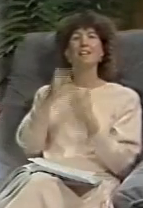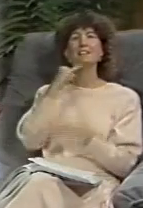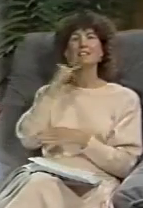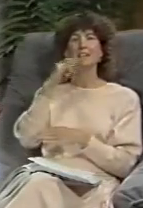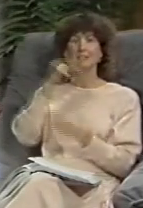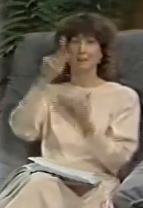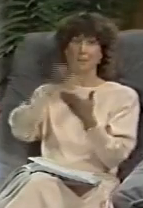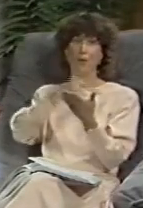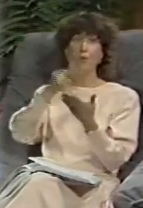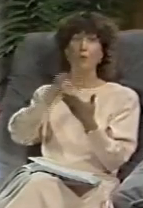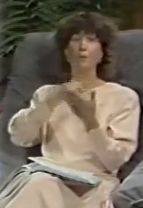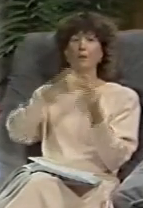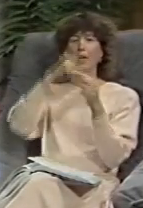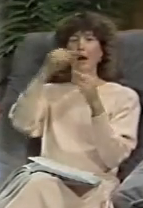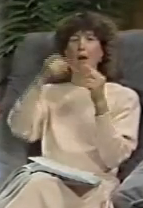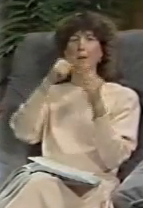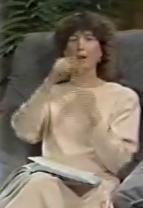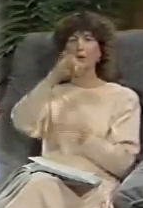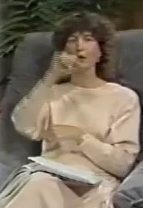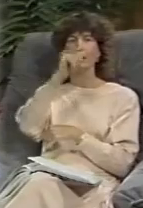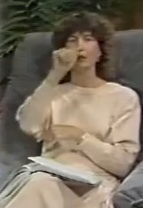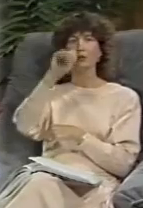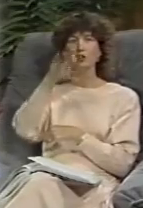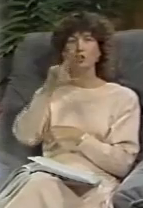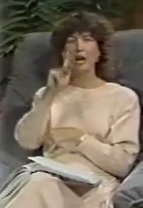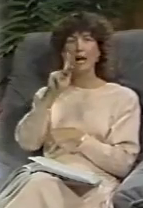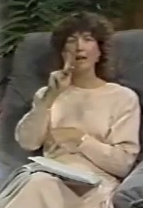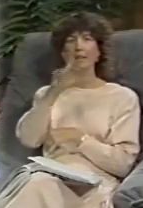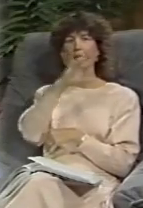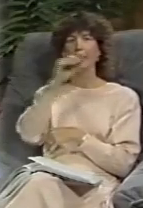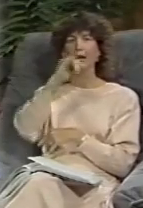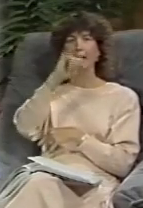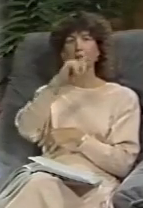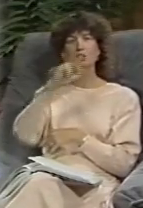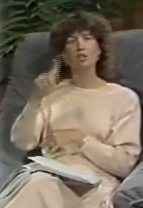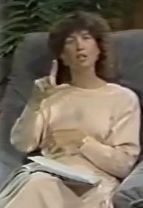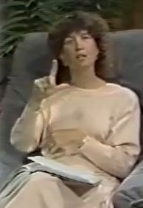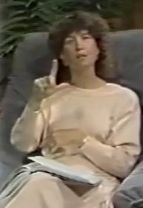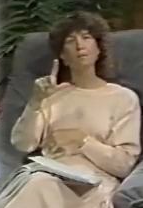This is a poem about Jack and Jill.